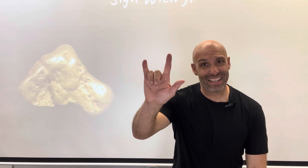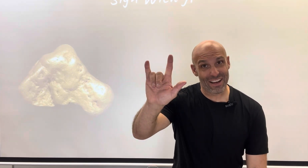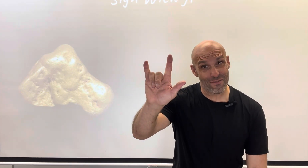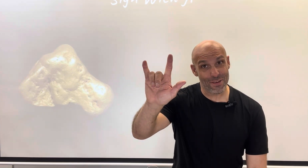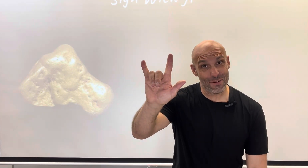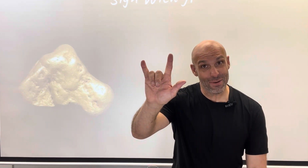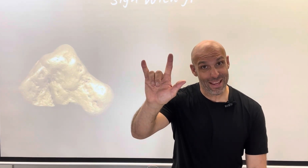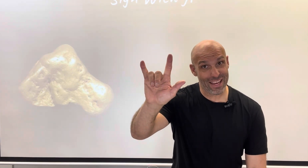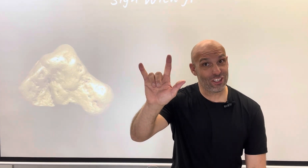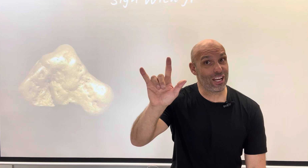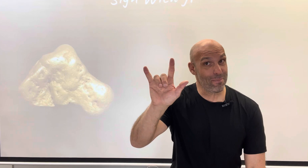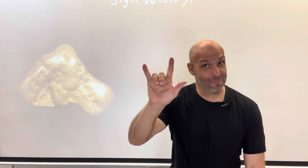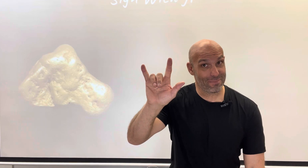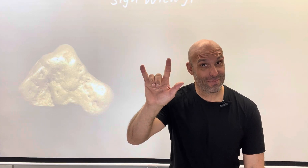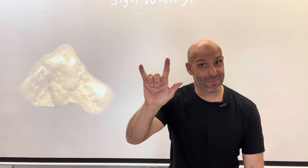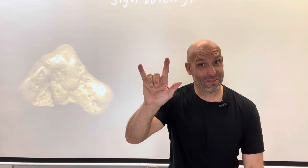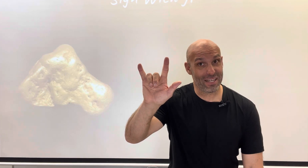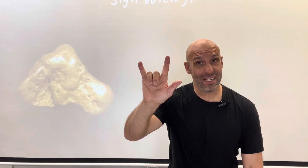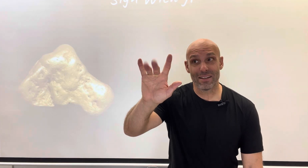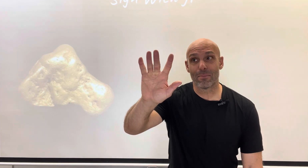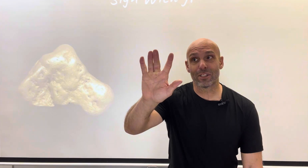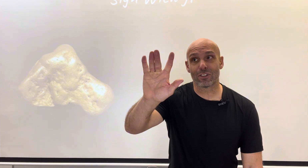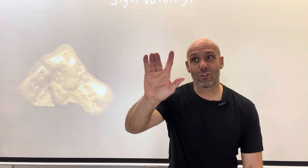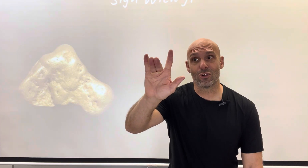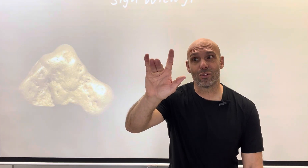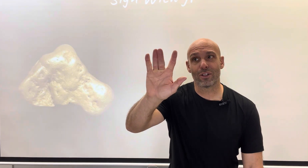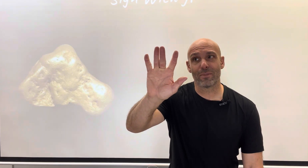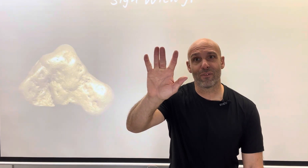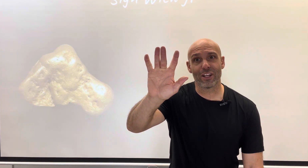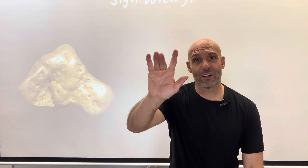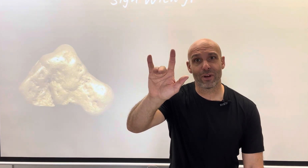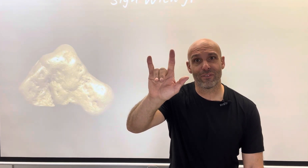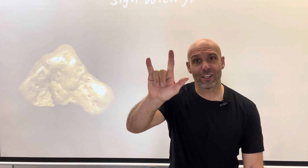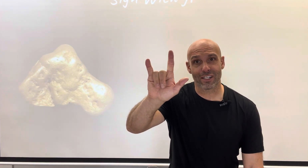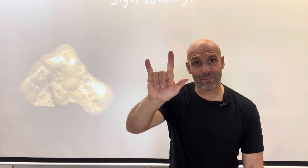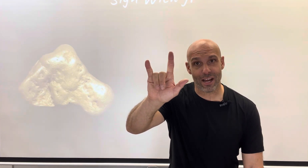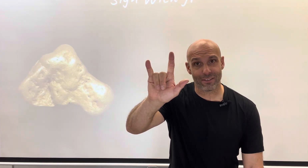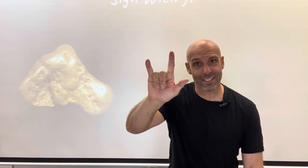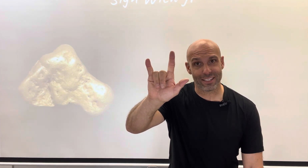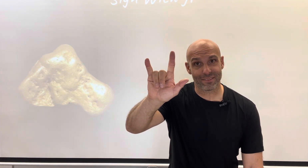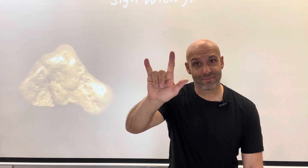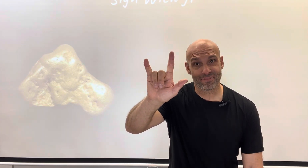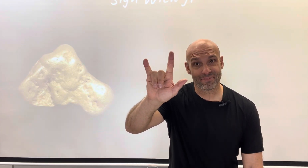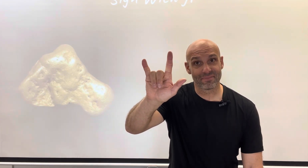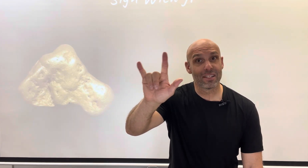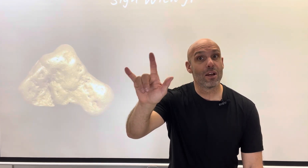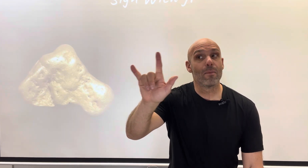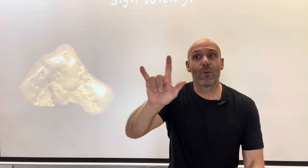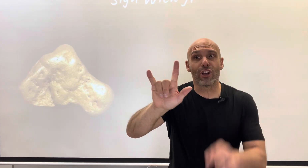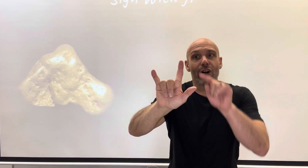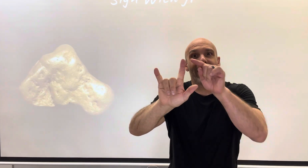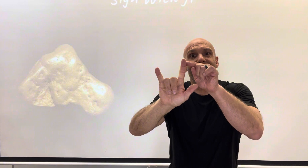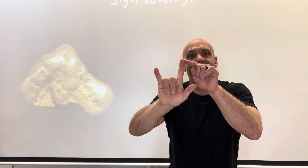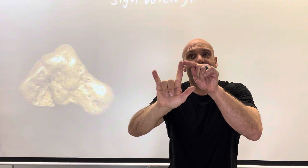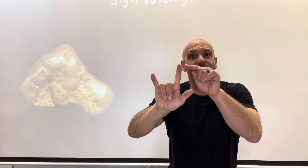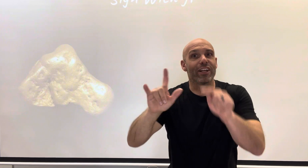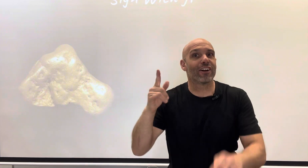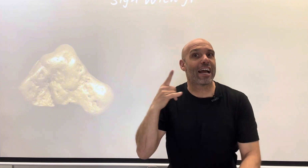love you hand shape, all right? Put your middle finger and ring finger come down, that's it. Put your index finger at